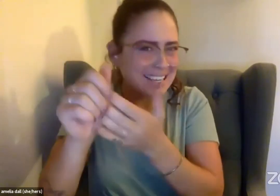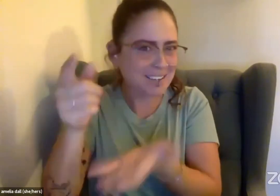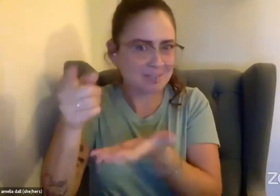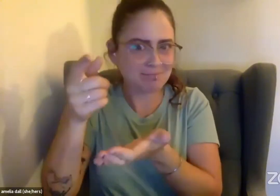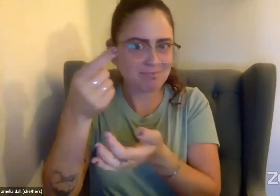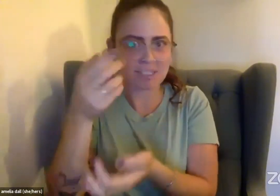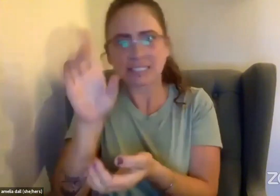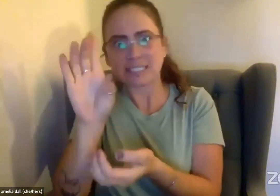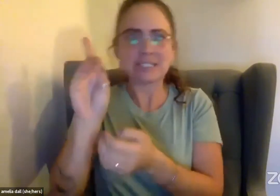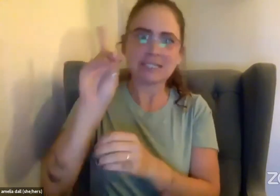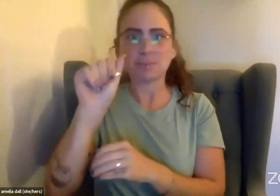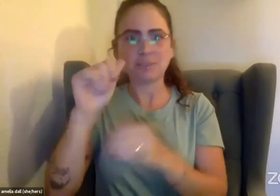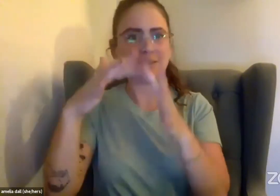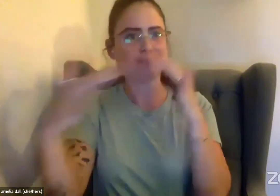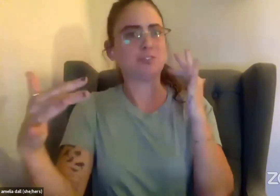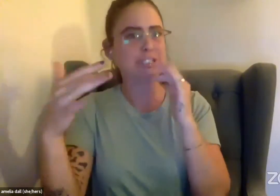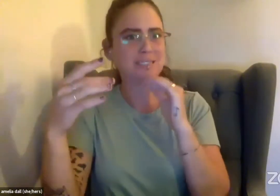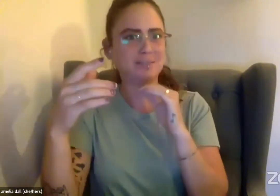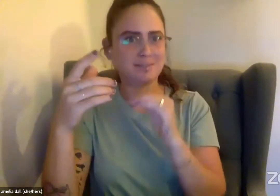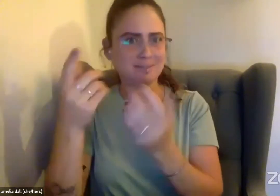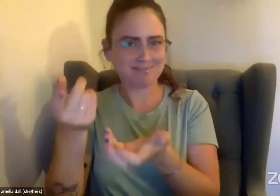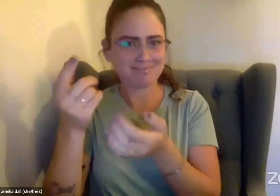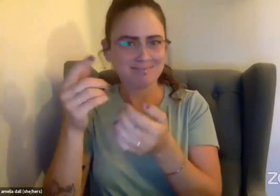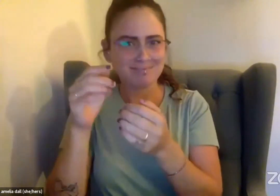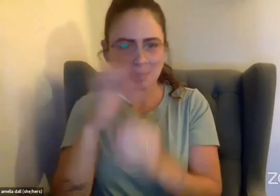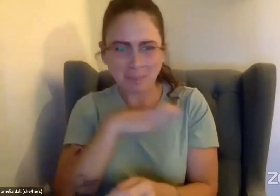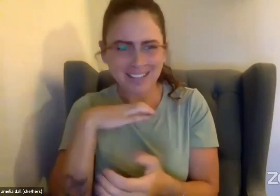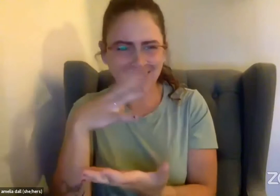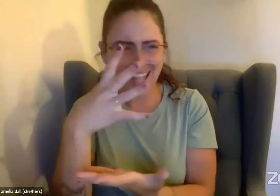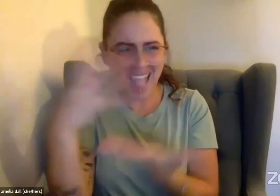of ancient studies profession do not ensure